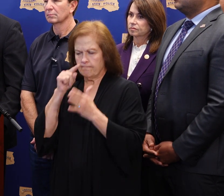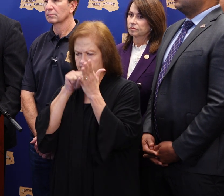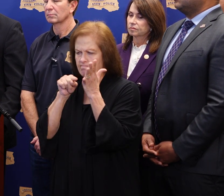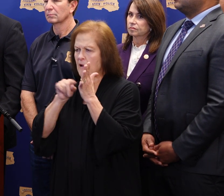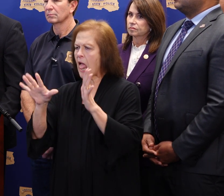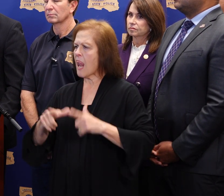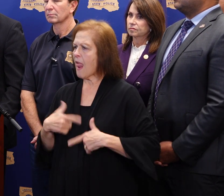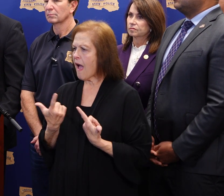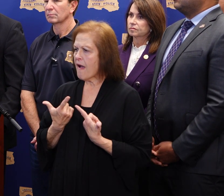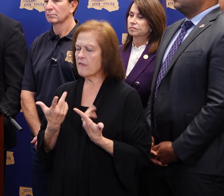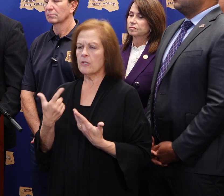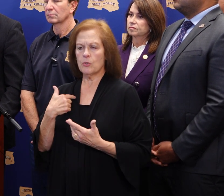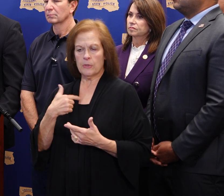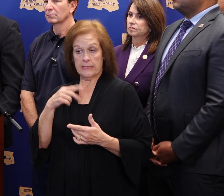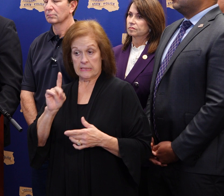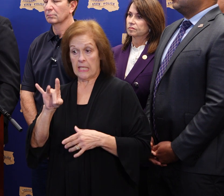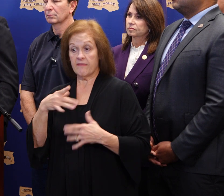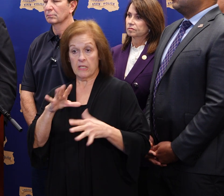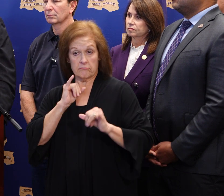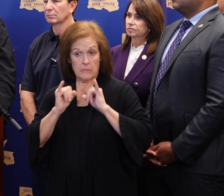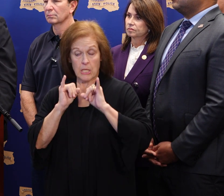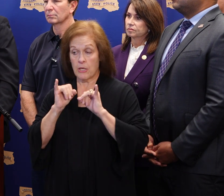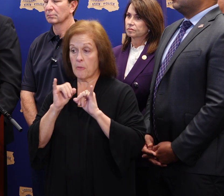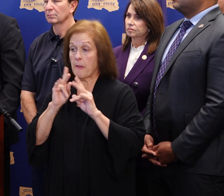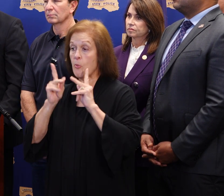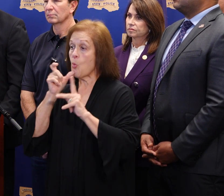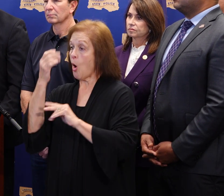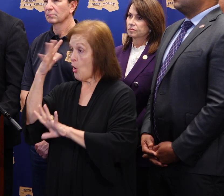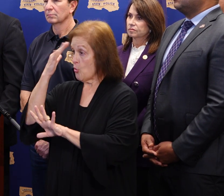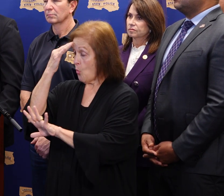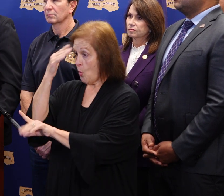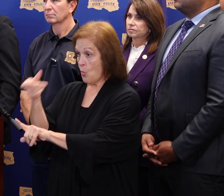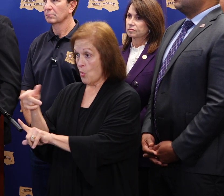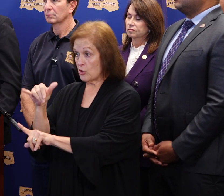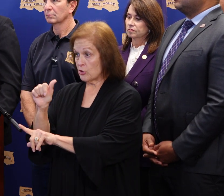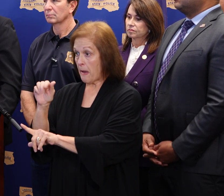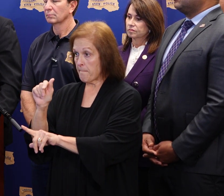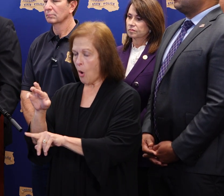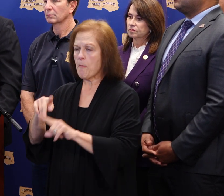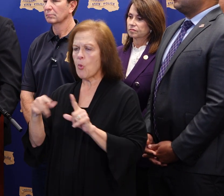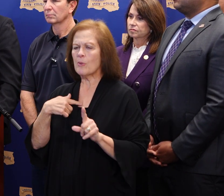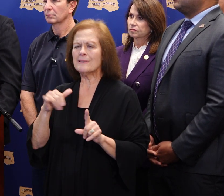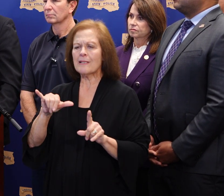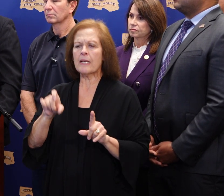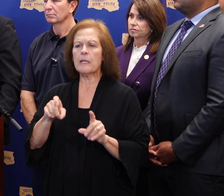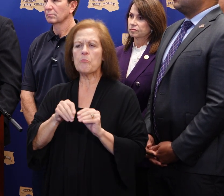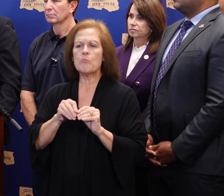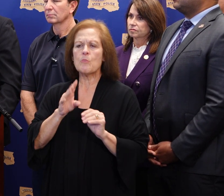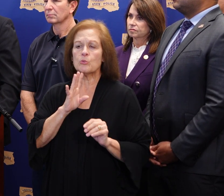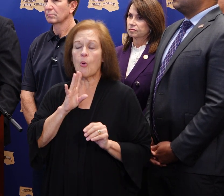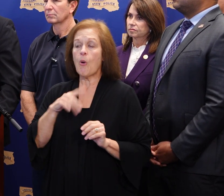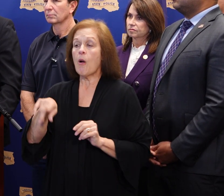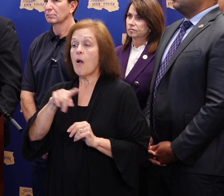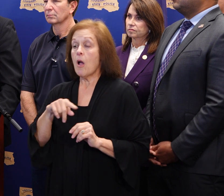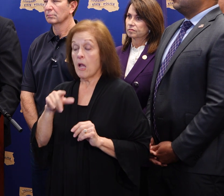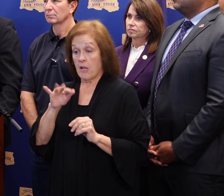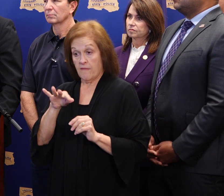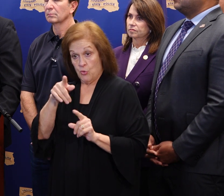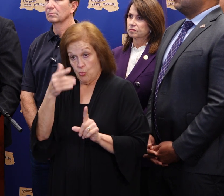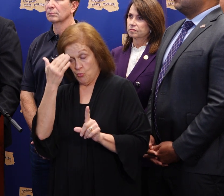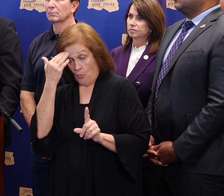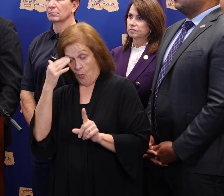life. While we have interviewed many people who know Jabbar, we still need to talk to others. Whether you know